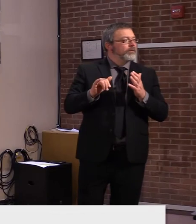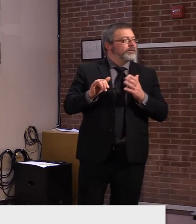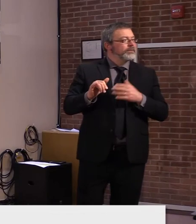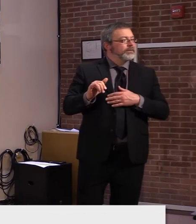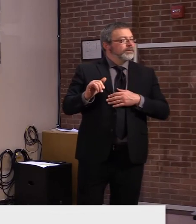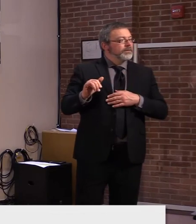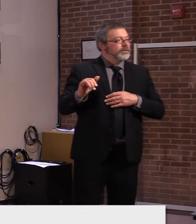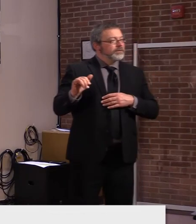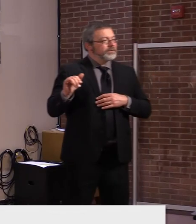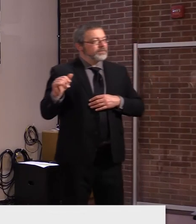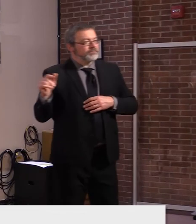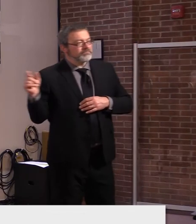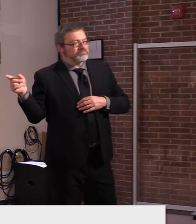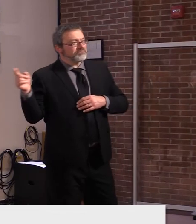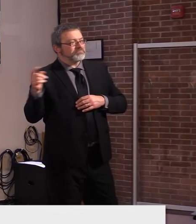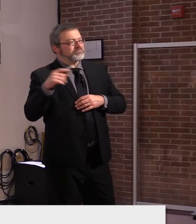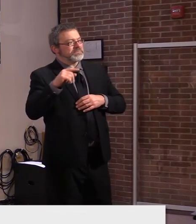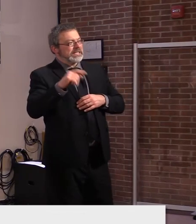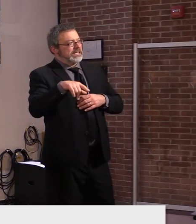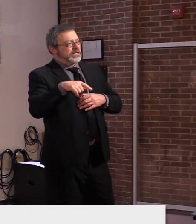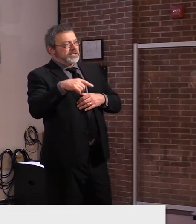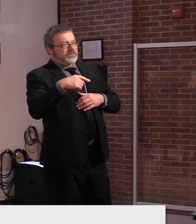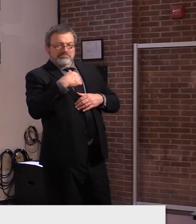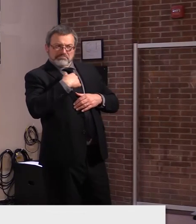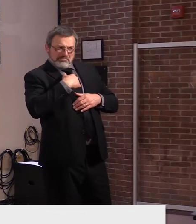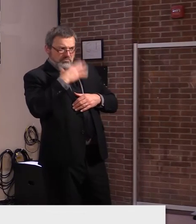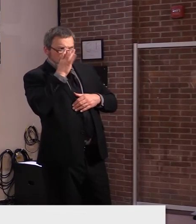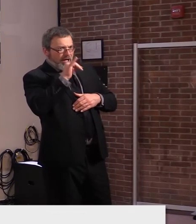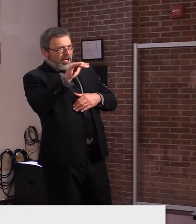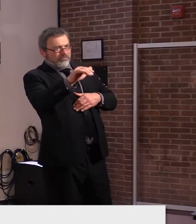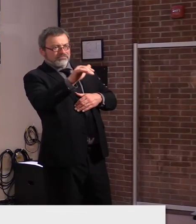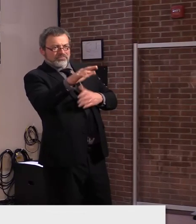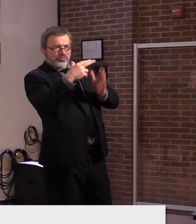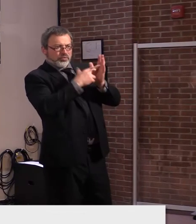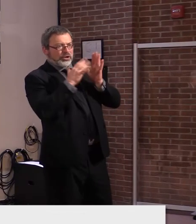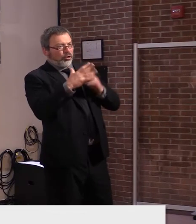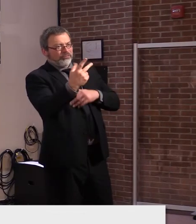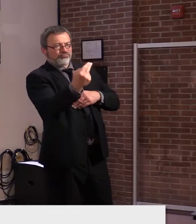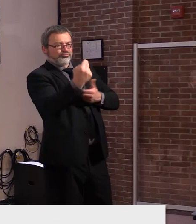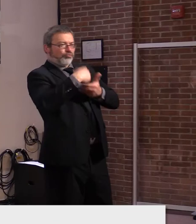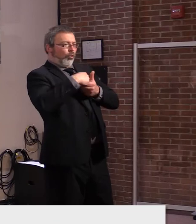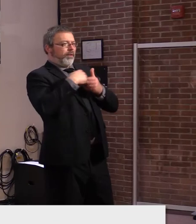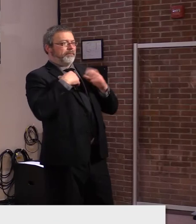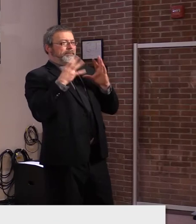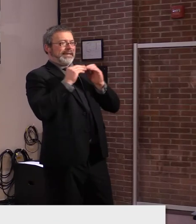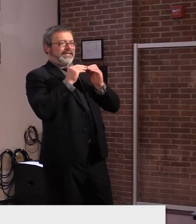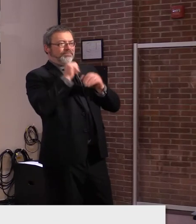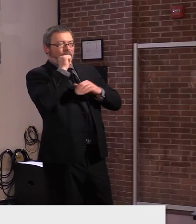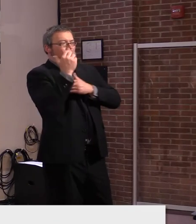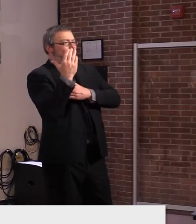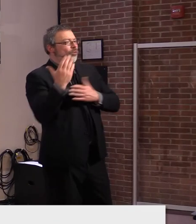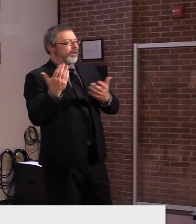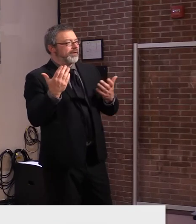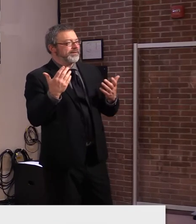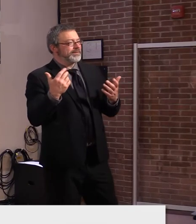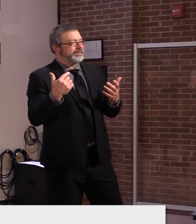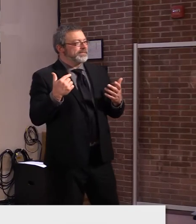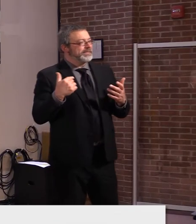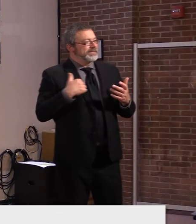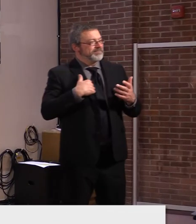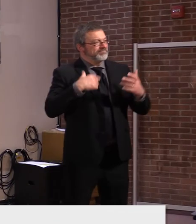we're actively looking at, is deploying take-home testing for those areas that don't